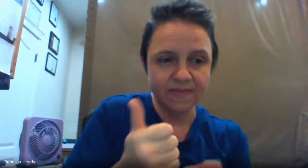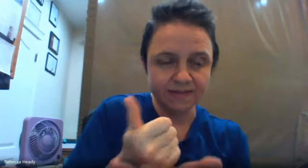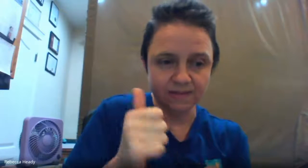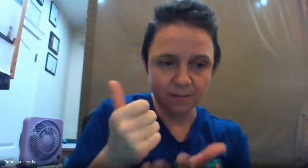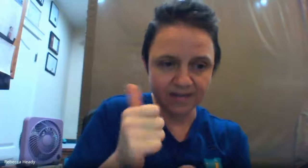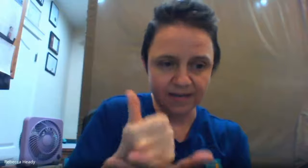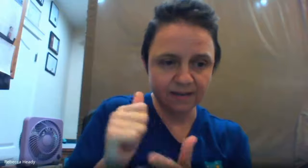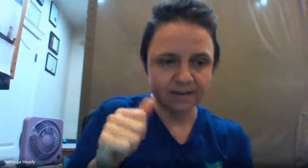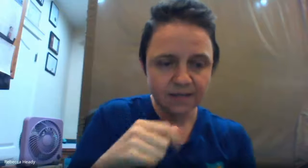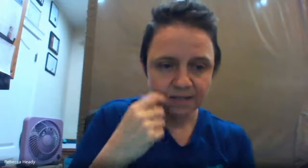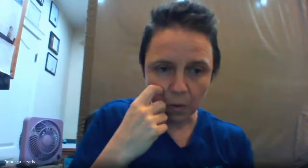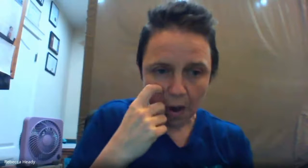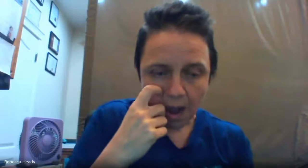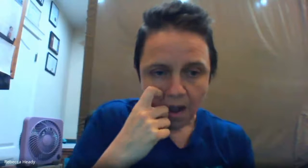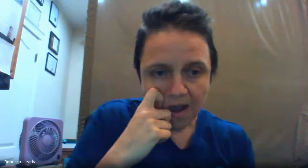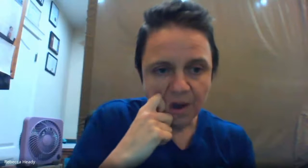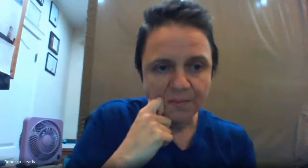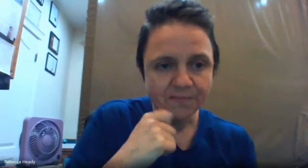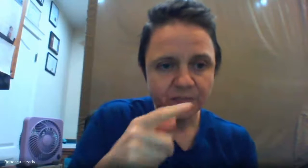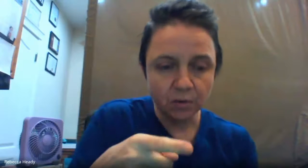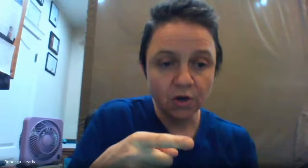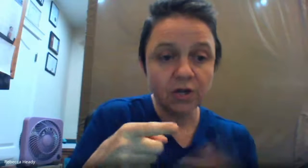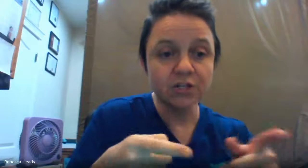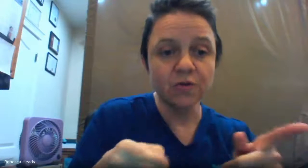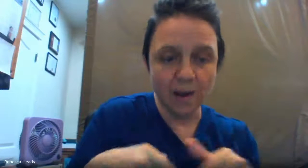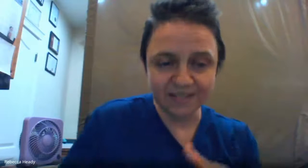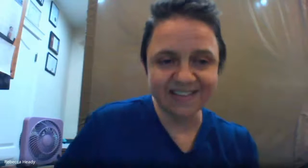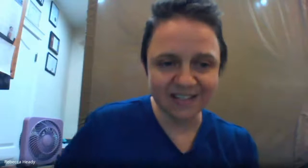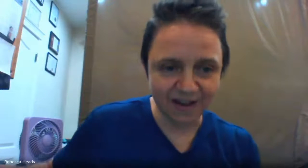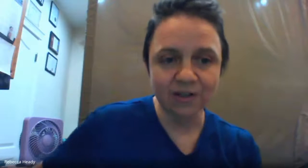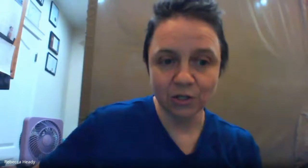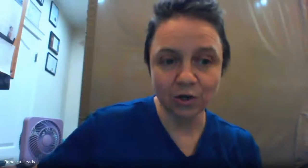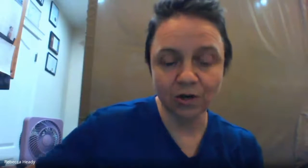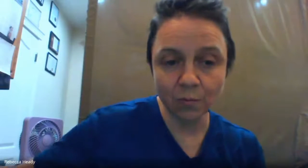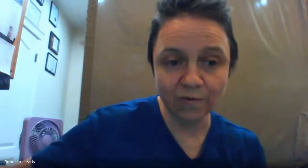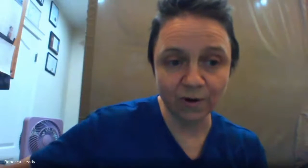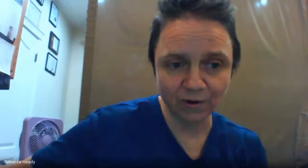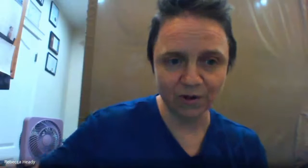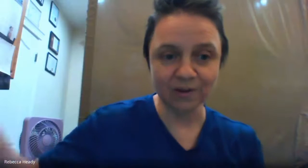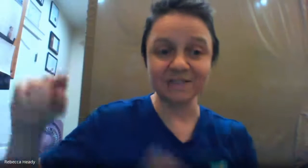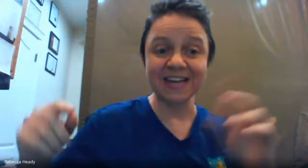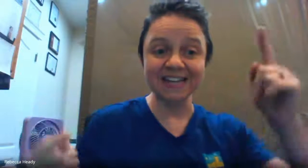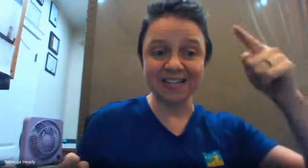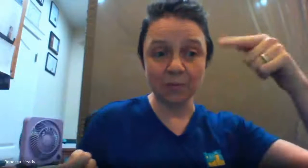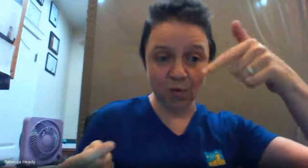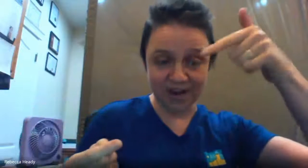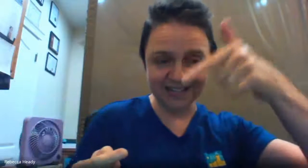base hand. So so you're going to do the opposite. That's fine. You're going to move your left hand is going to point, and your right